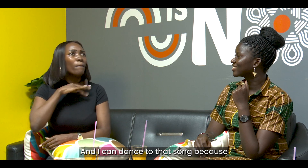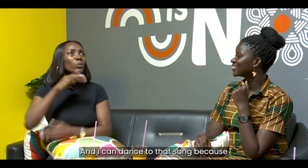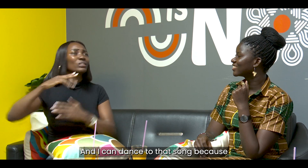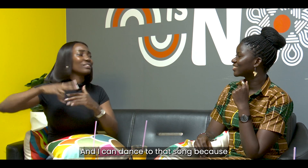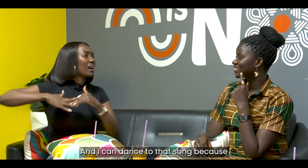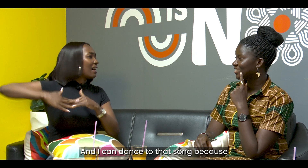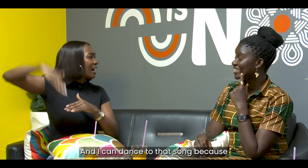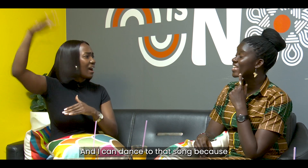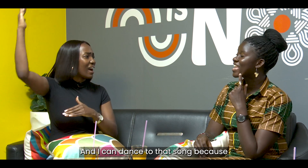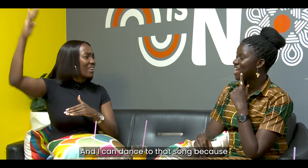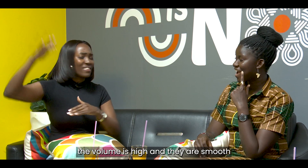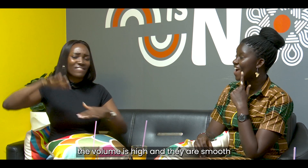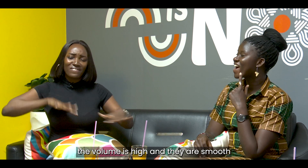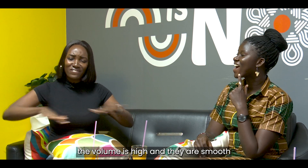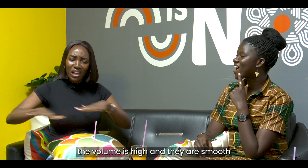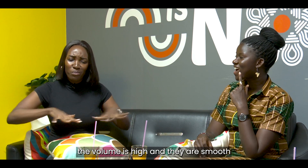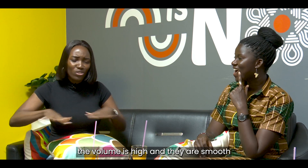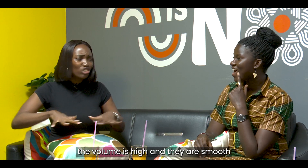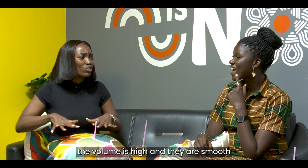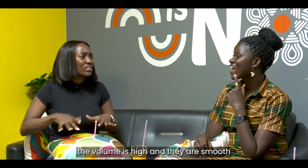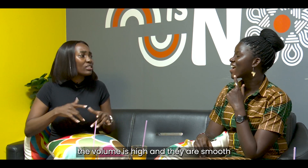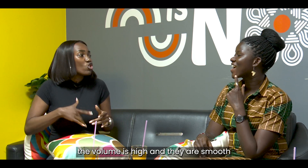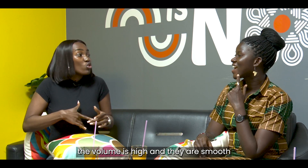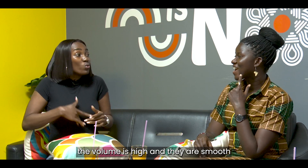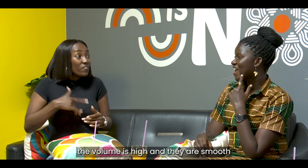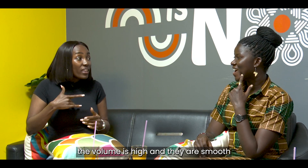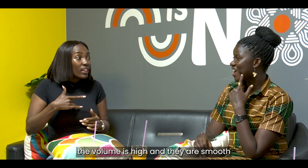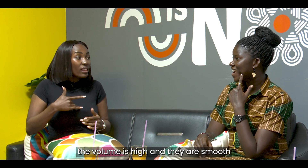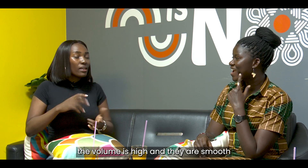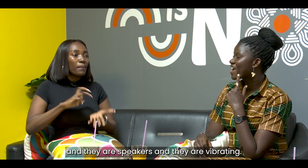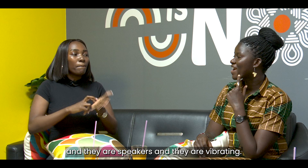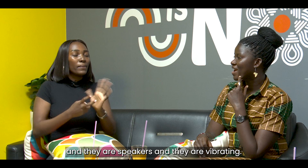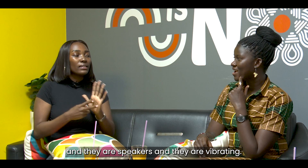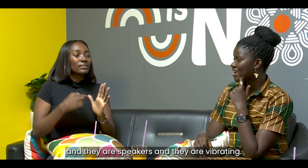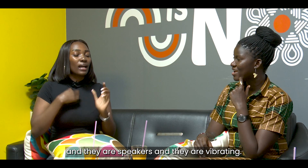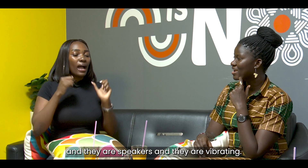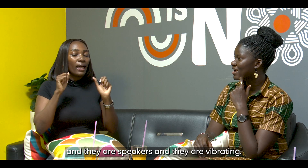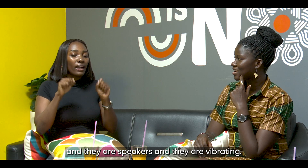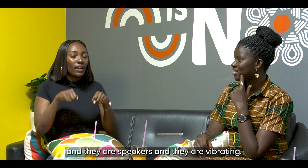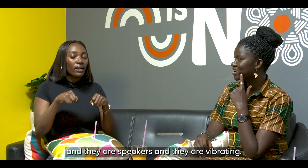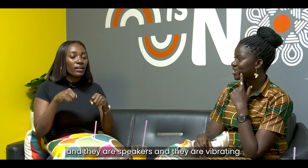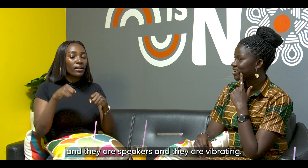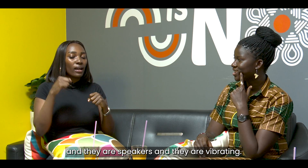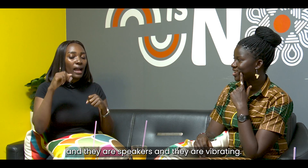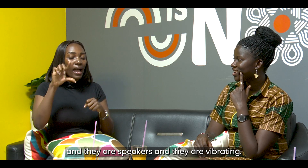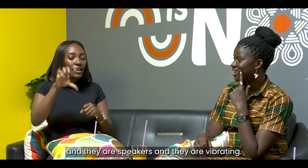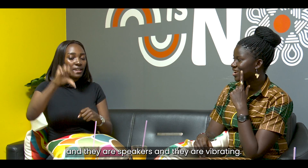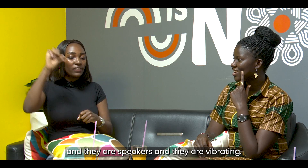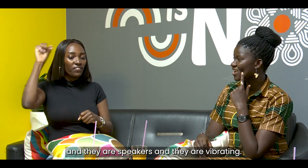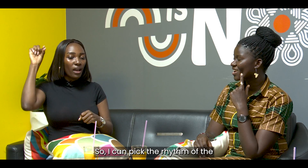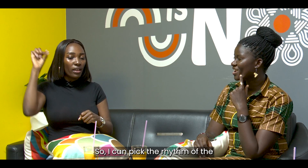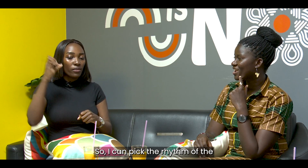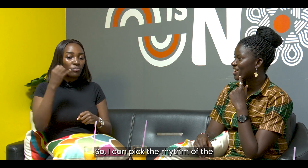song. Because the volume is high and there's woof and there's speakers and they are vibrating. So I can